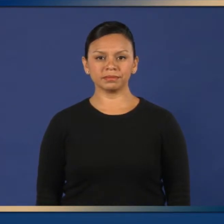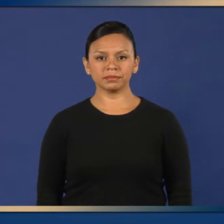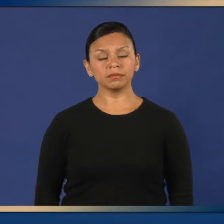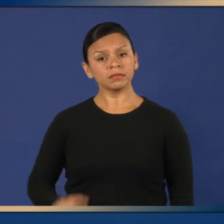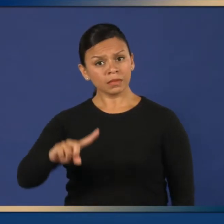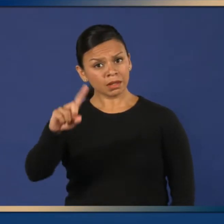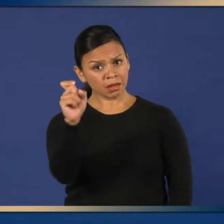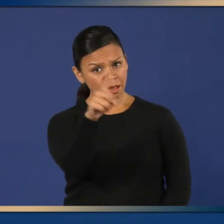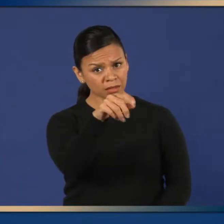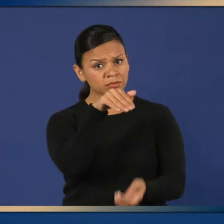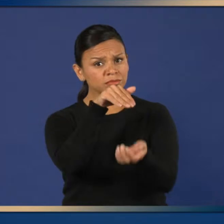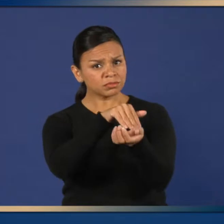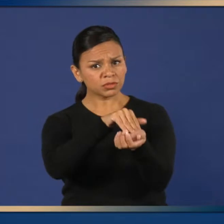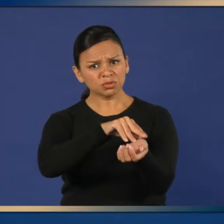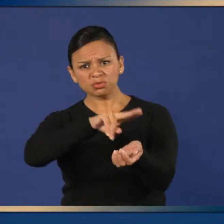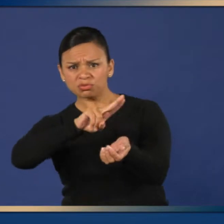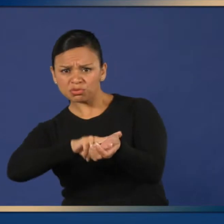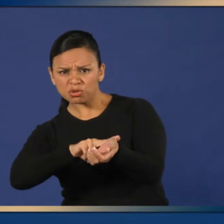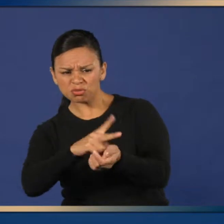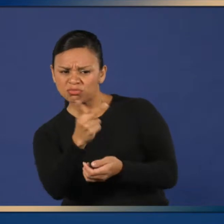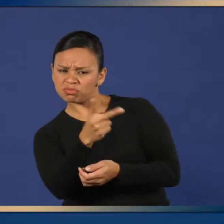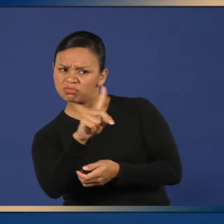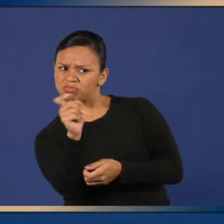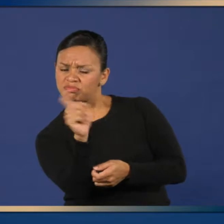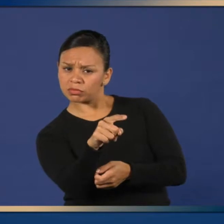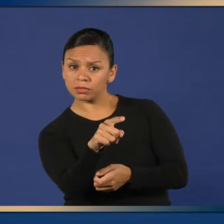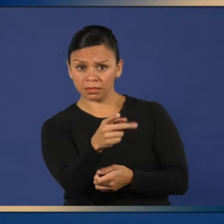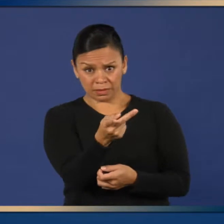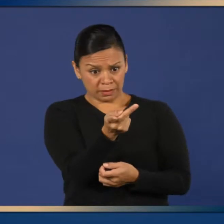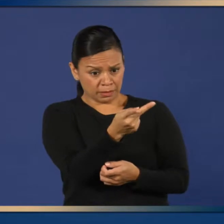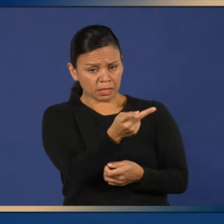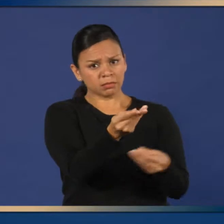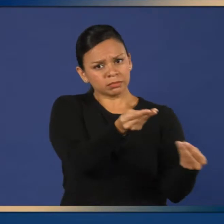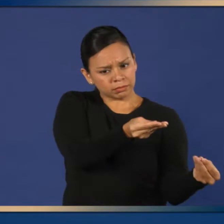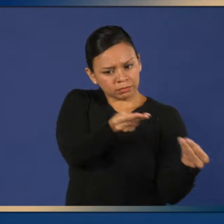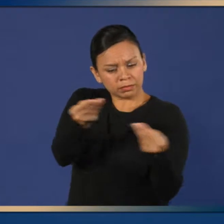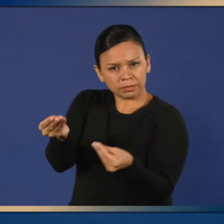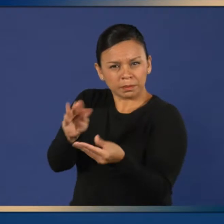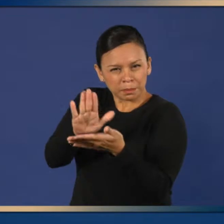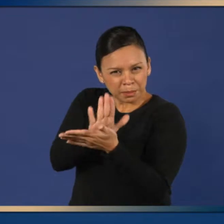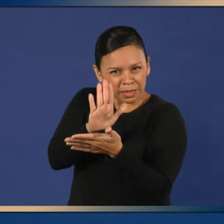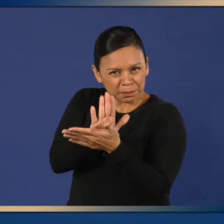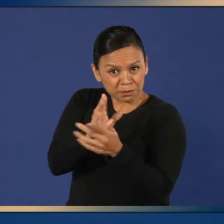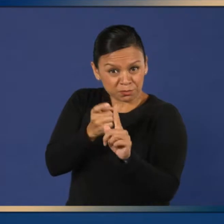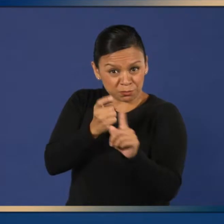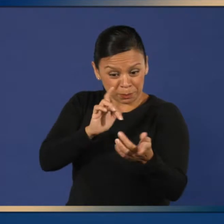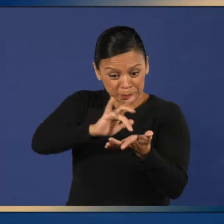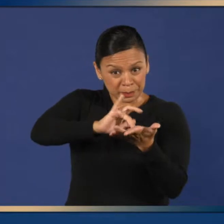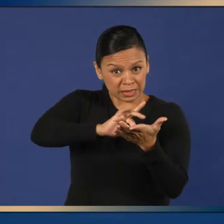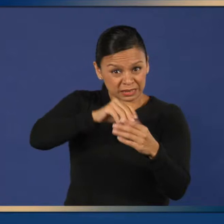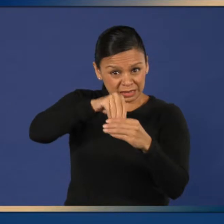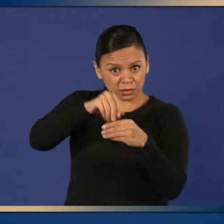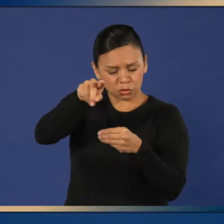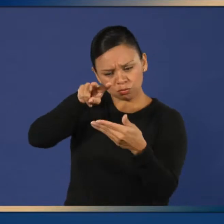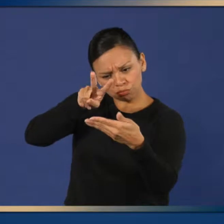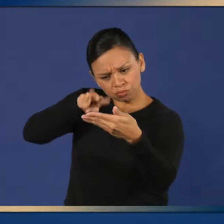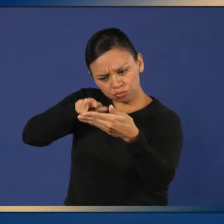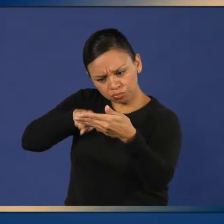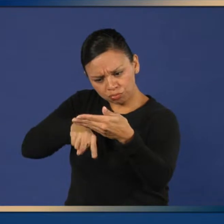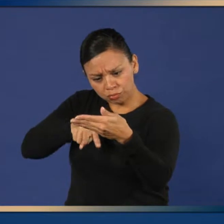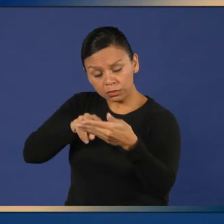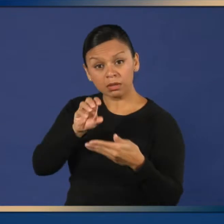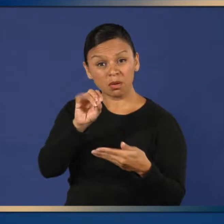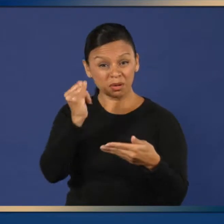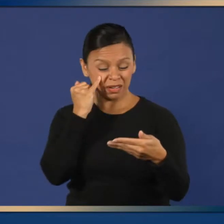Ask your doctor or nurse. They can give you the vaccine package insert or suggest